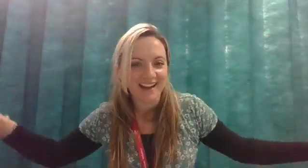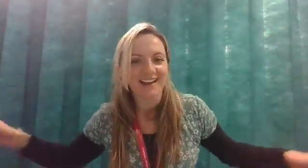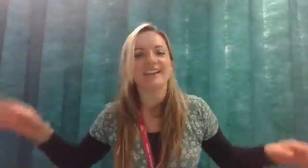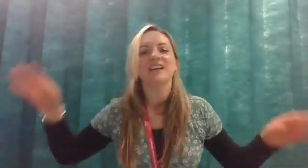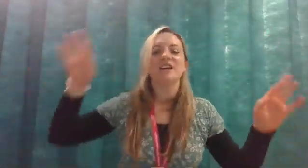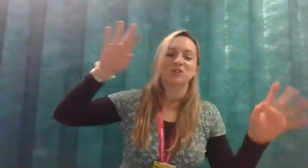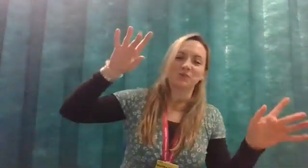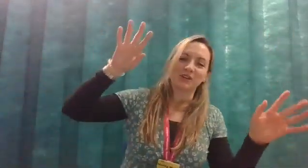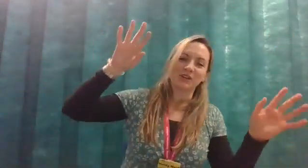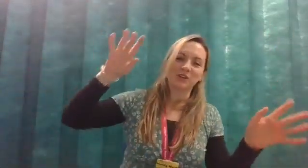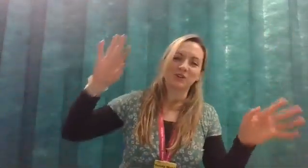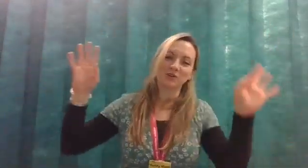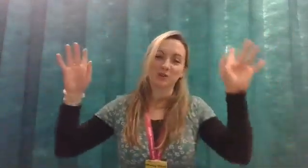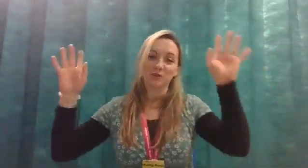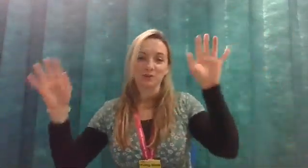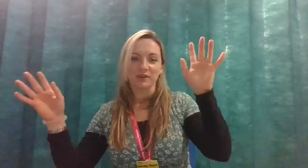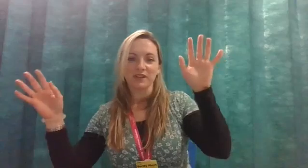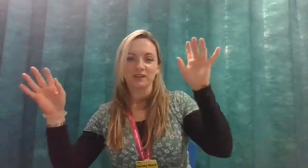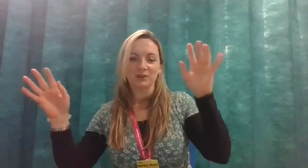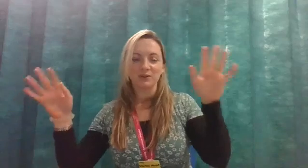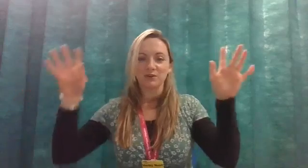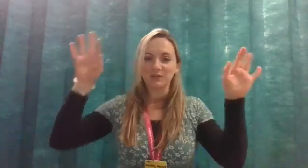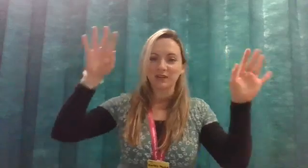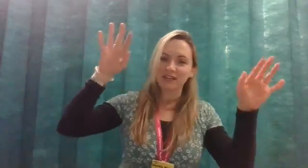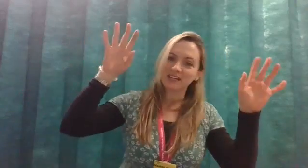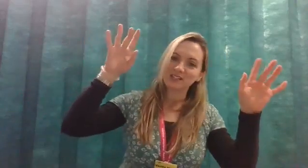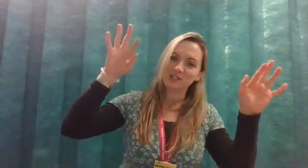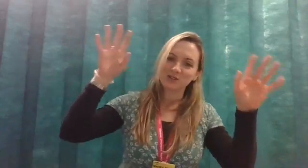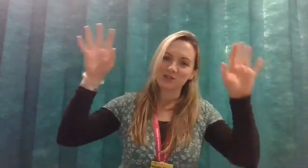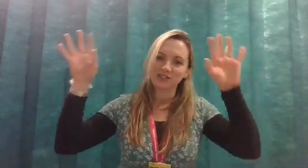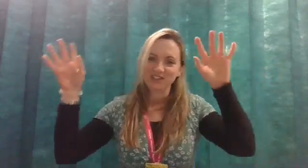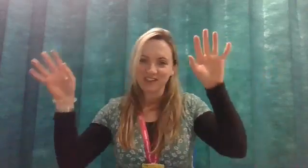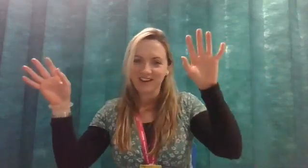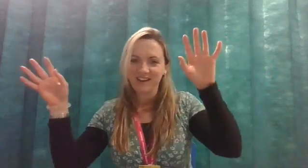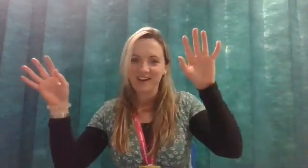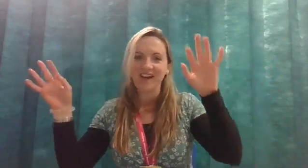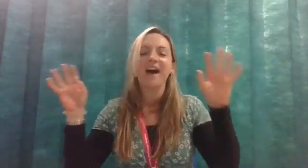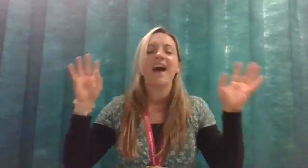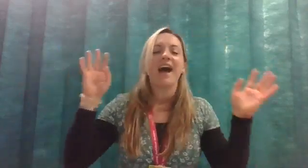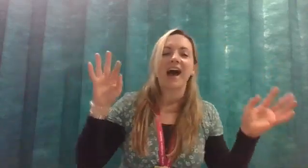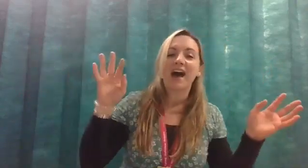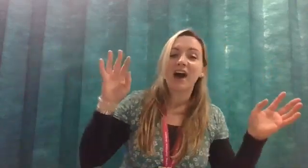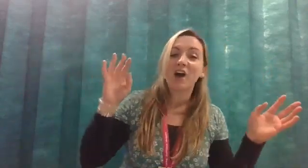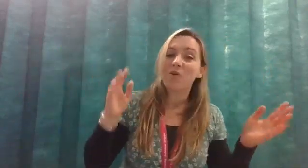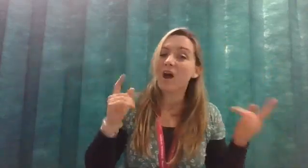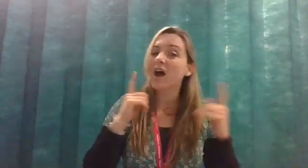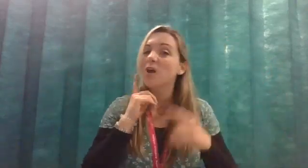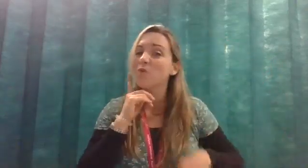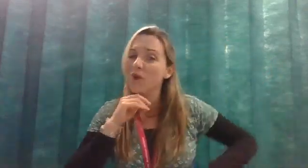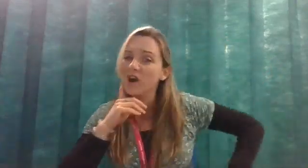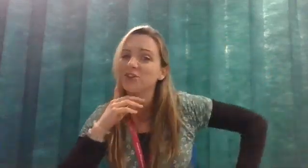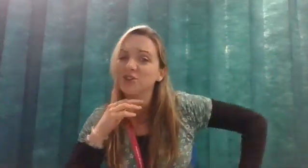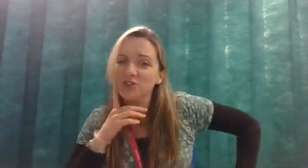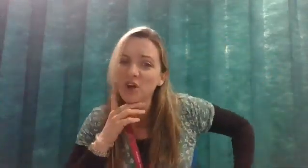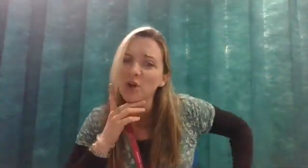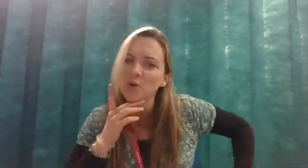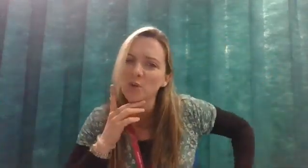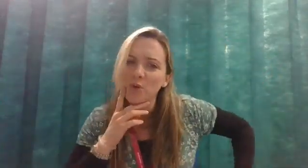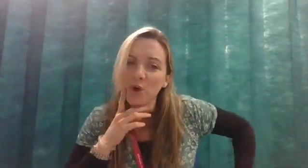sky. Twinkle, twinkle, little star, how I wonder